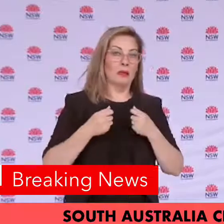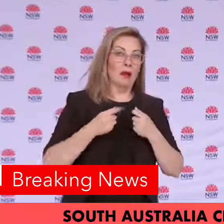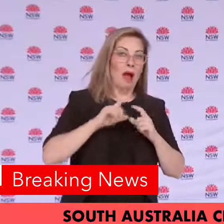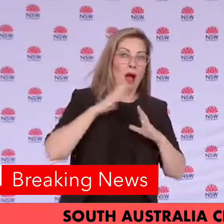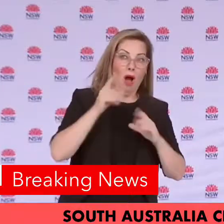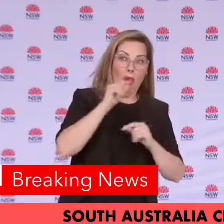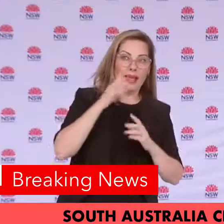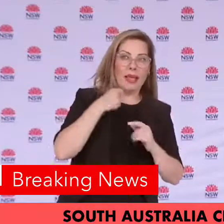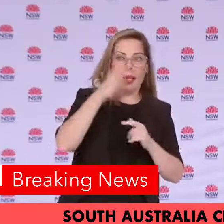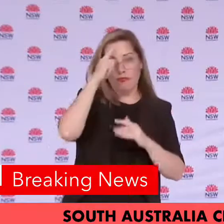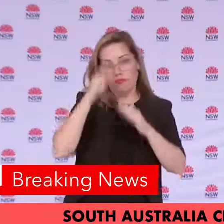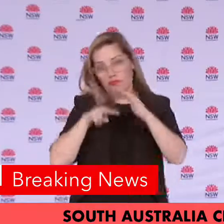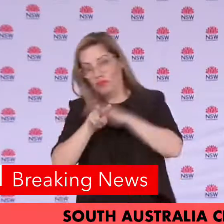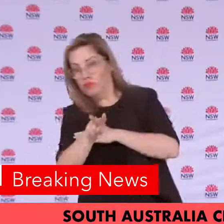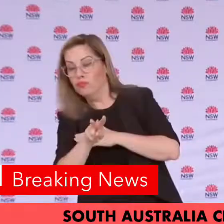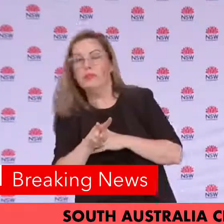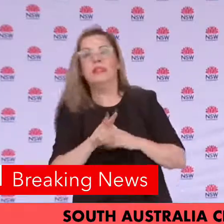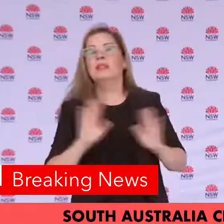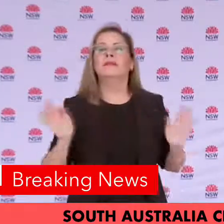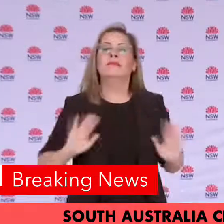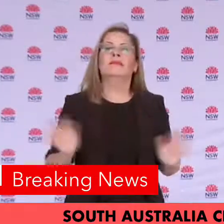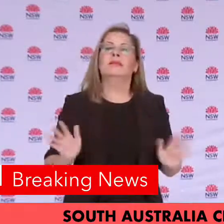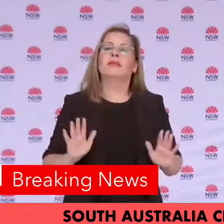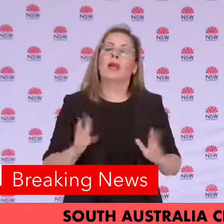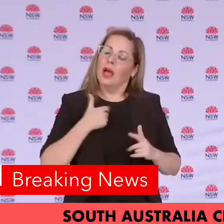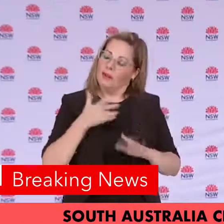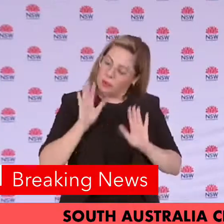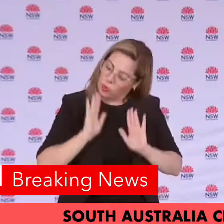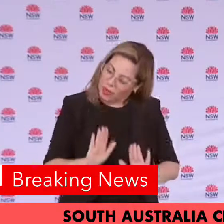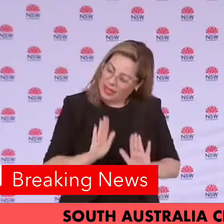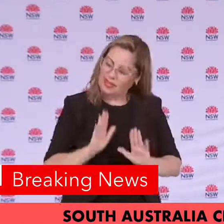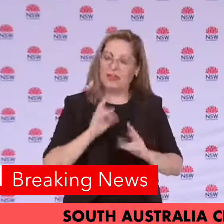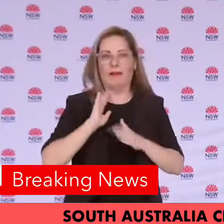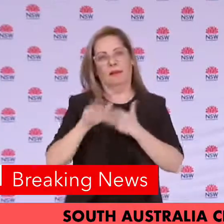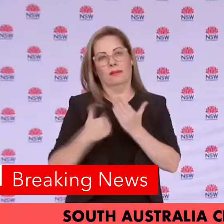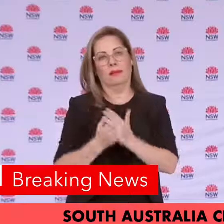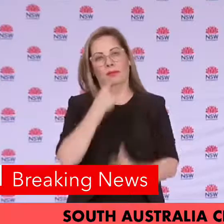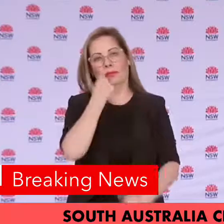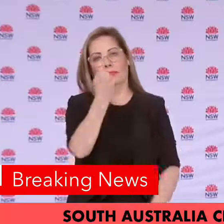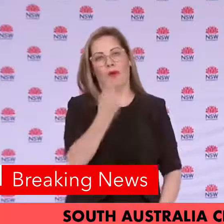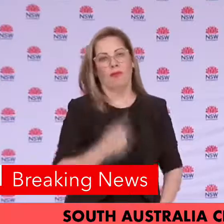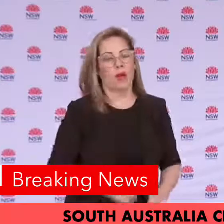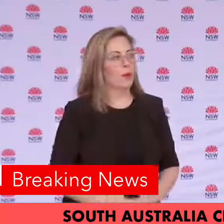have to take the best information tomorrow before we make that decision. I'm sorry.